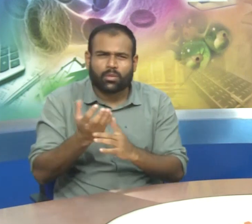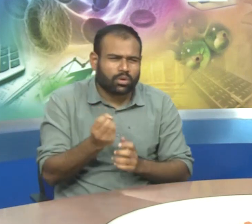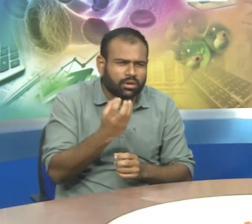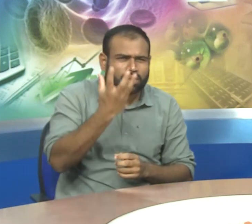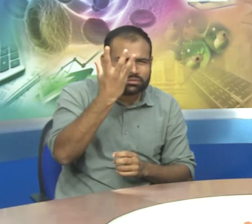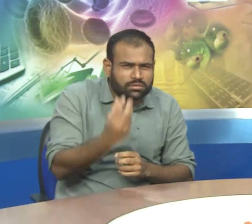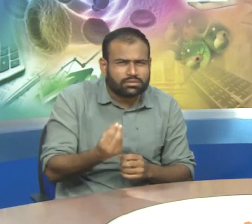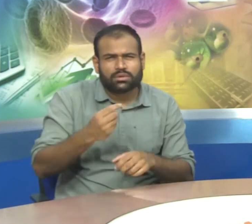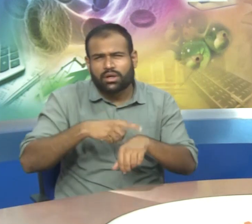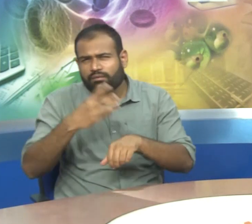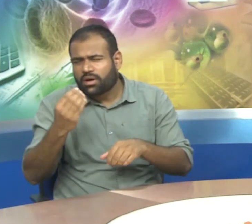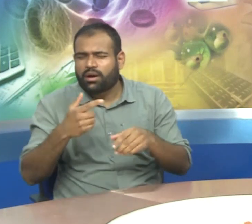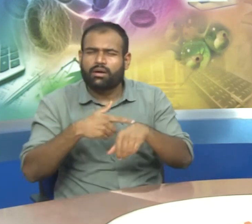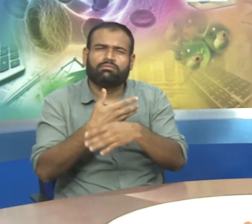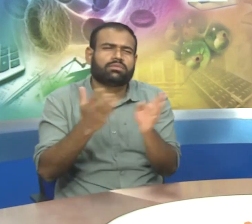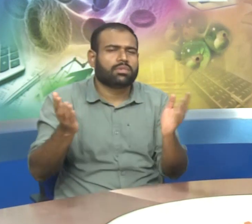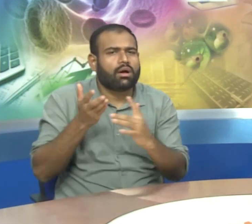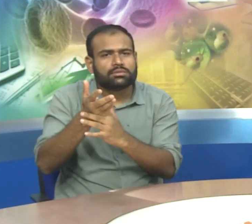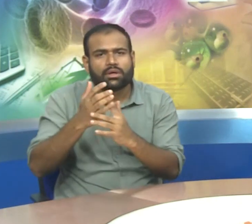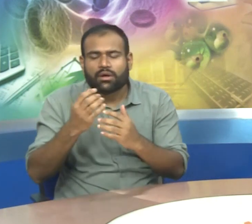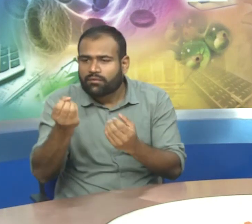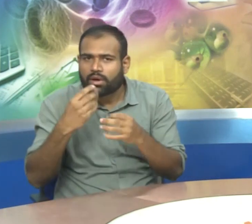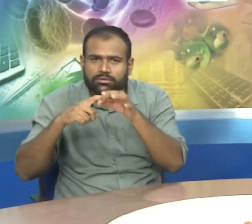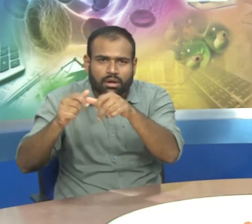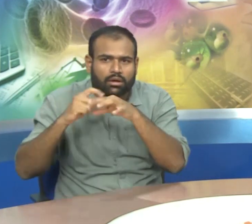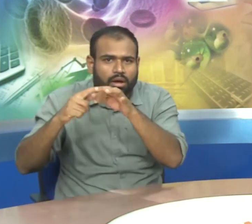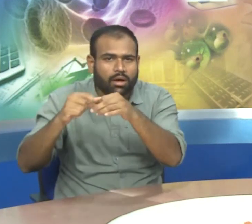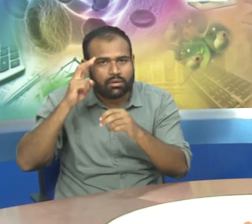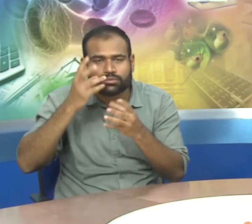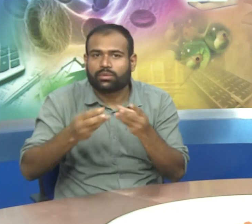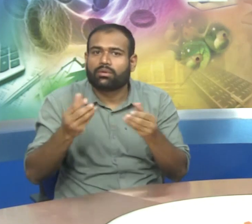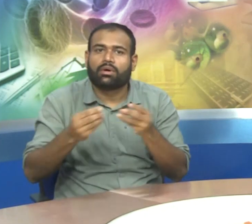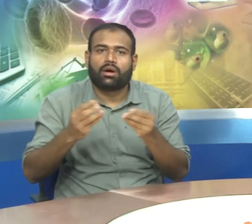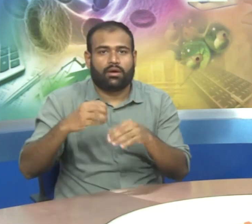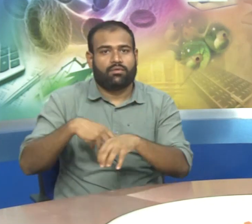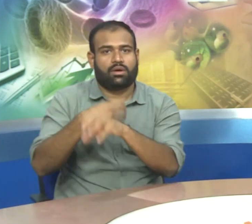access anytime and from anywhere using the internet.